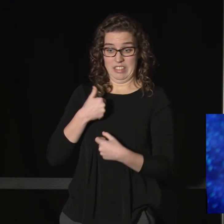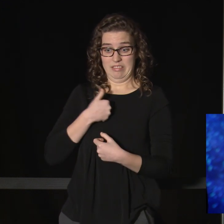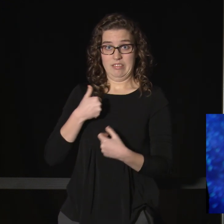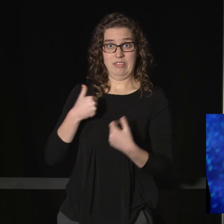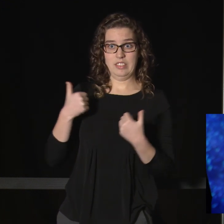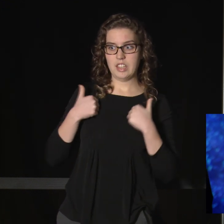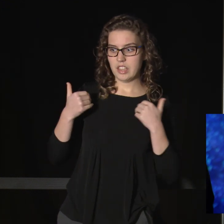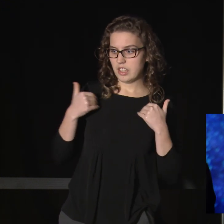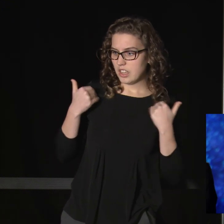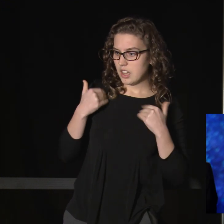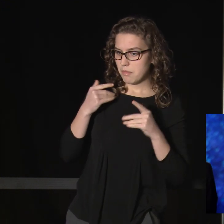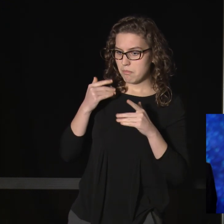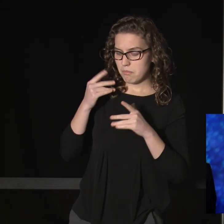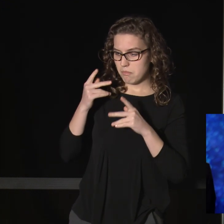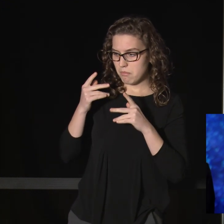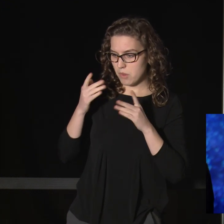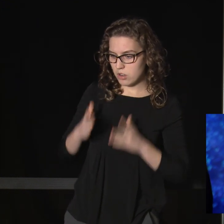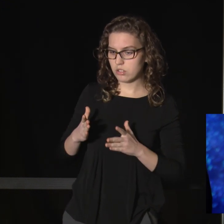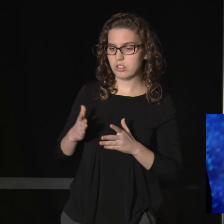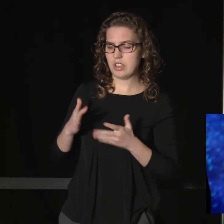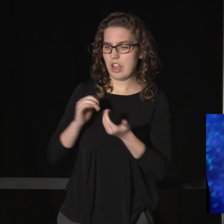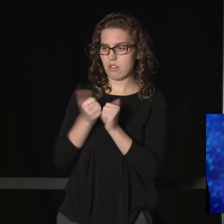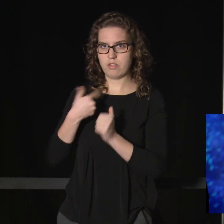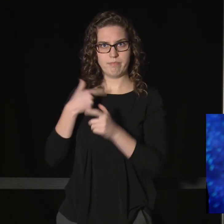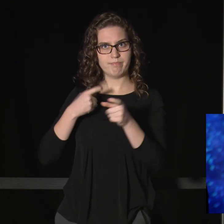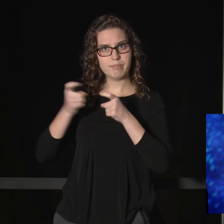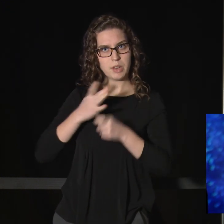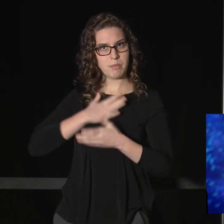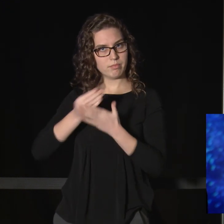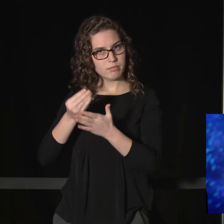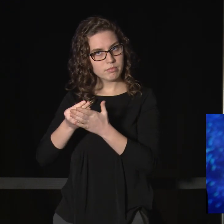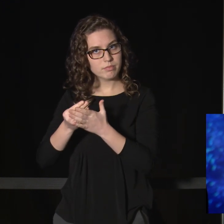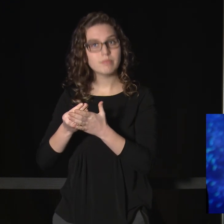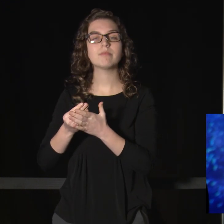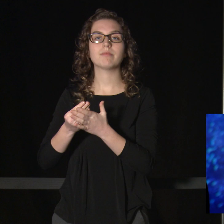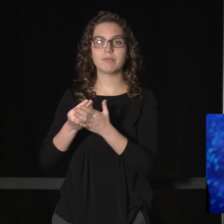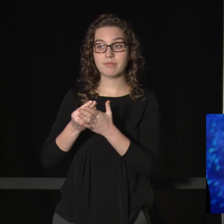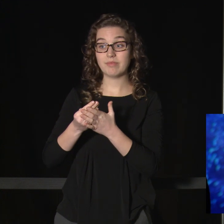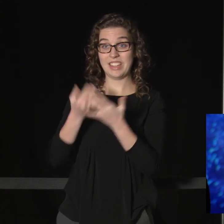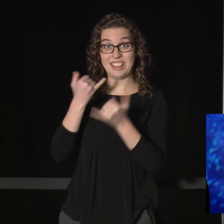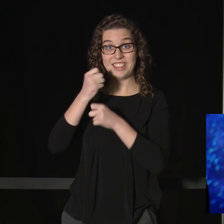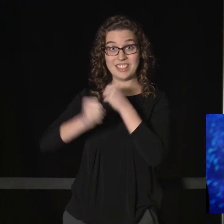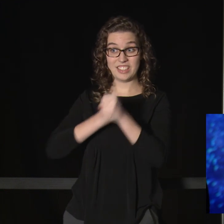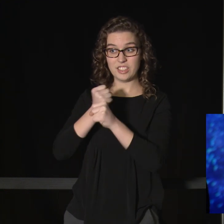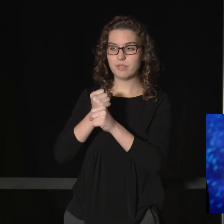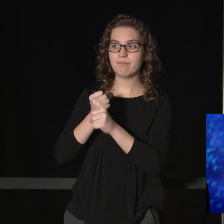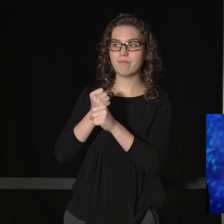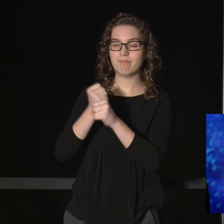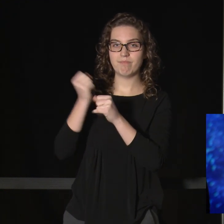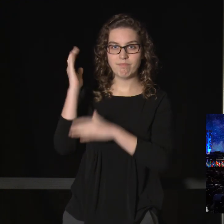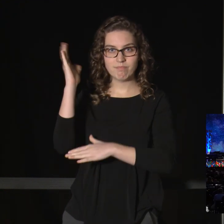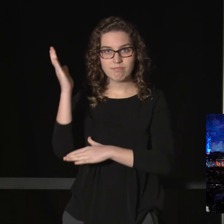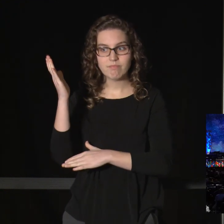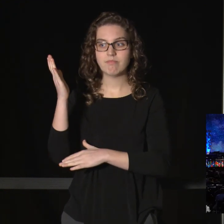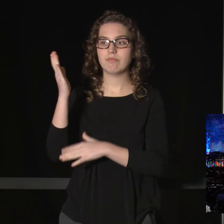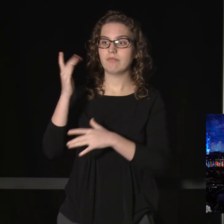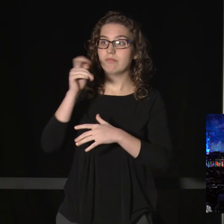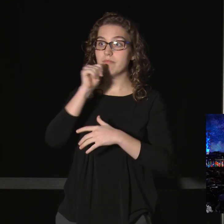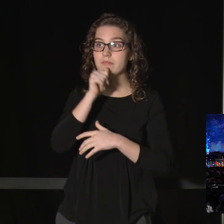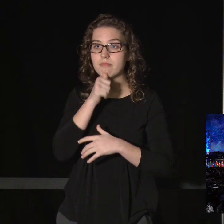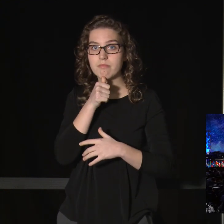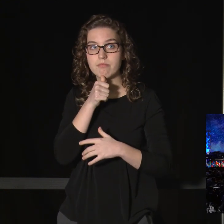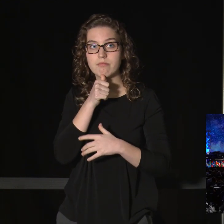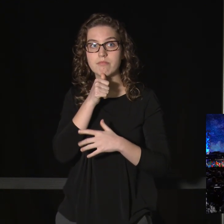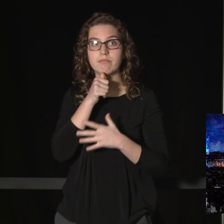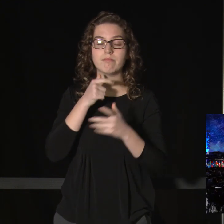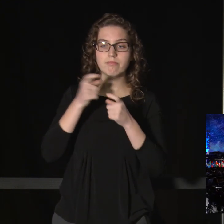do I really deal with my finances? That was feedback we got. We're going to cover that this year. We're going to talk about dealing with conflict, how to